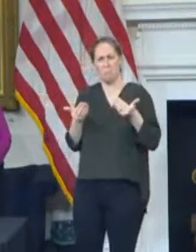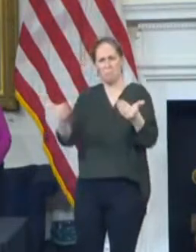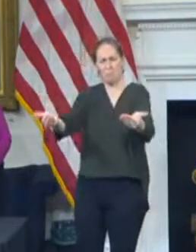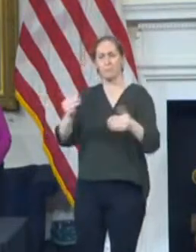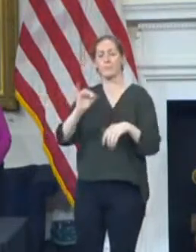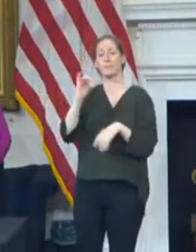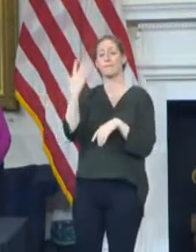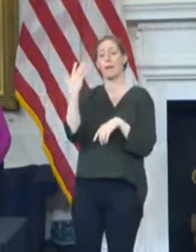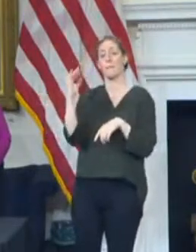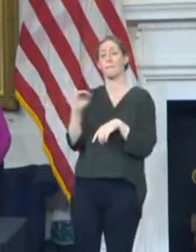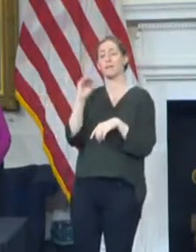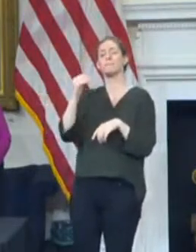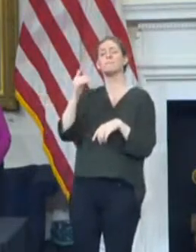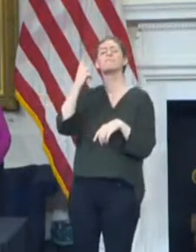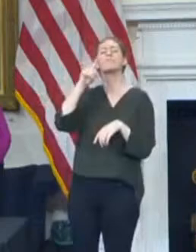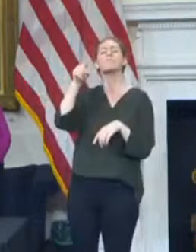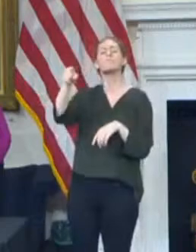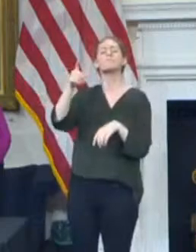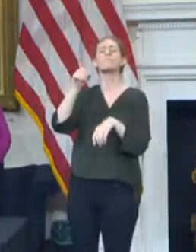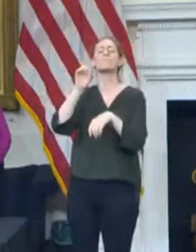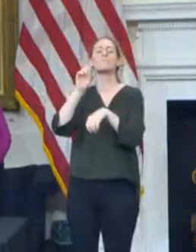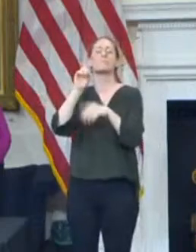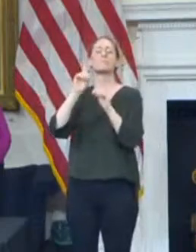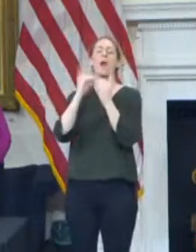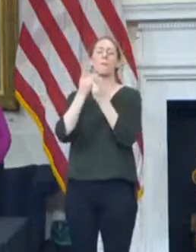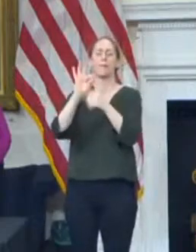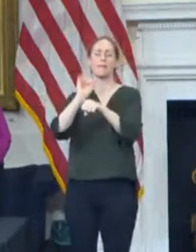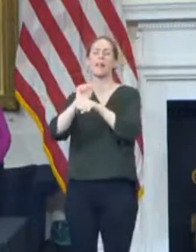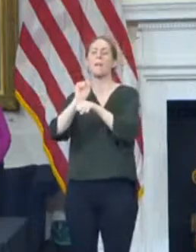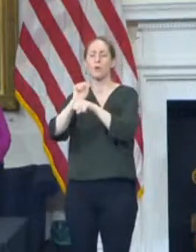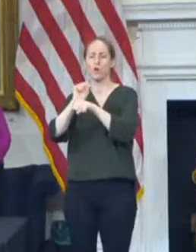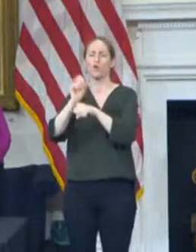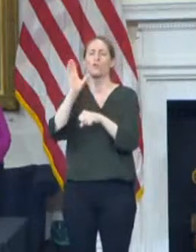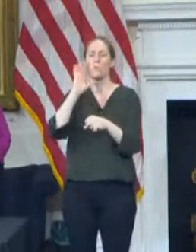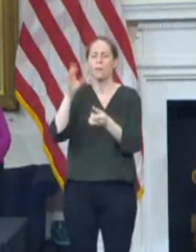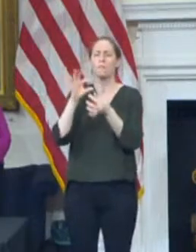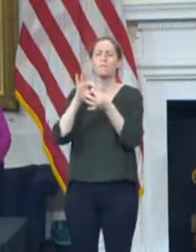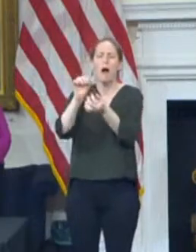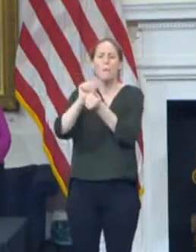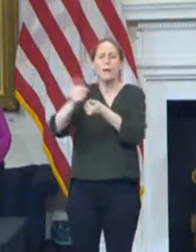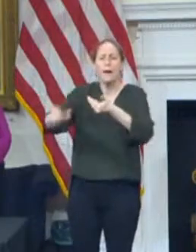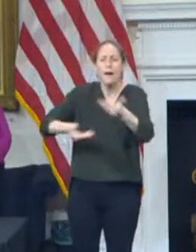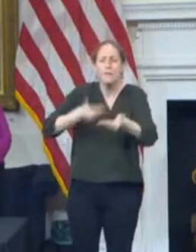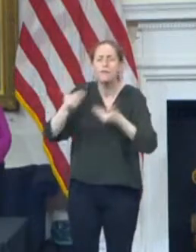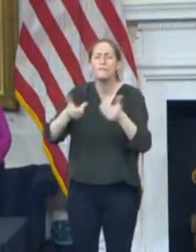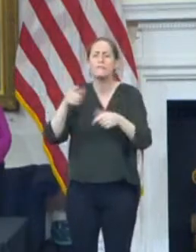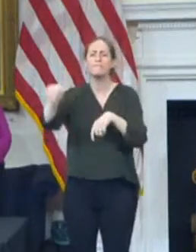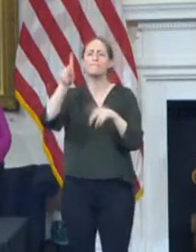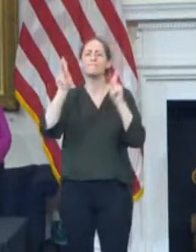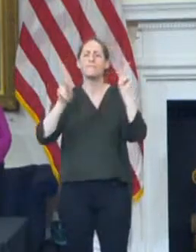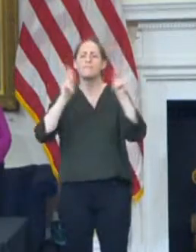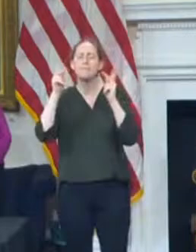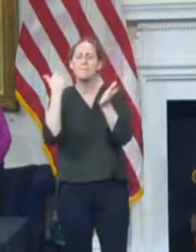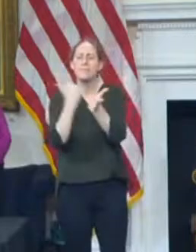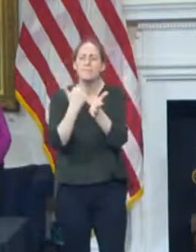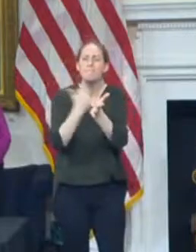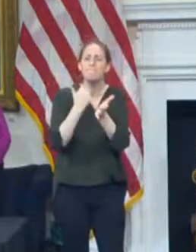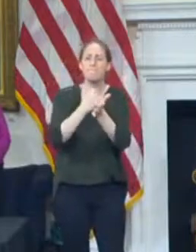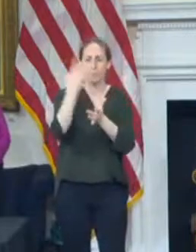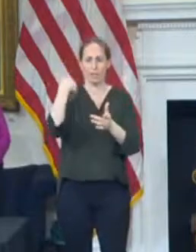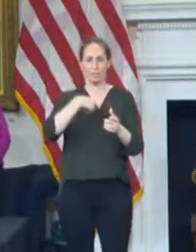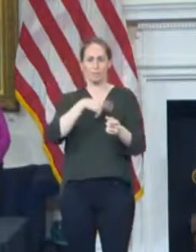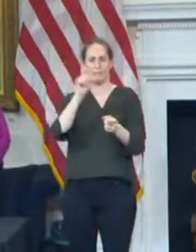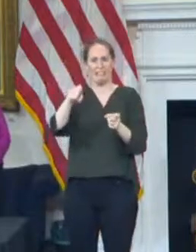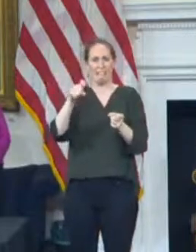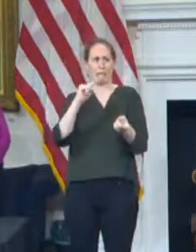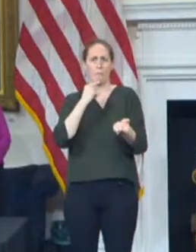to the Maryland Department of Labor to have even more staffing to again ramp up the call center and